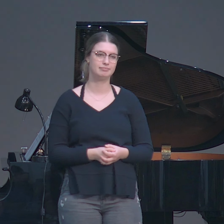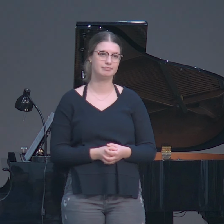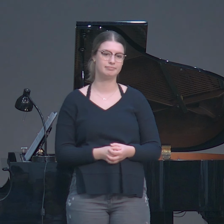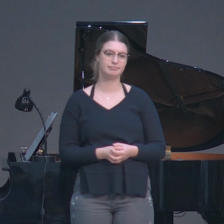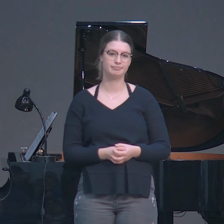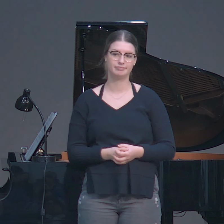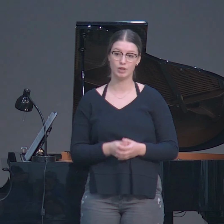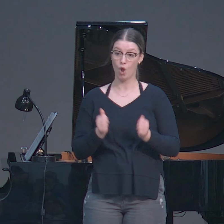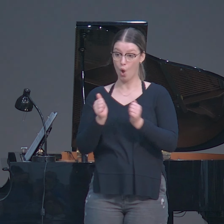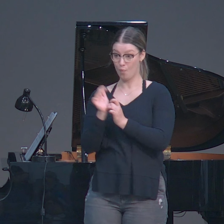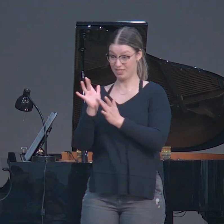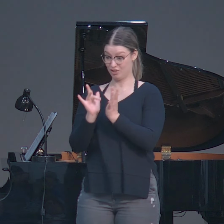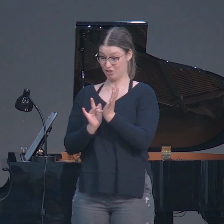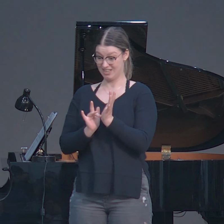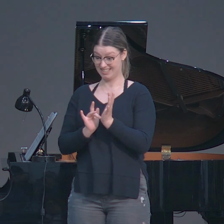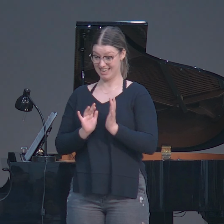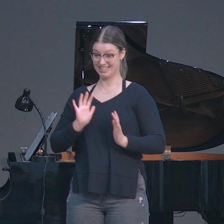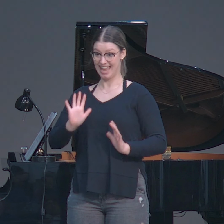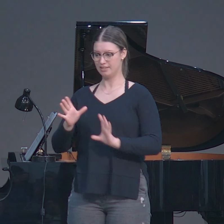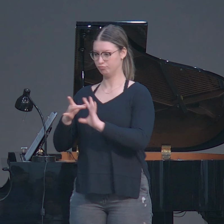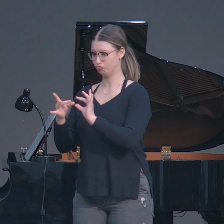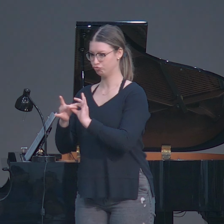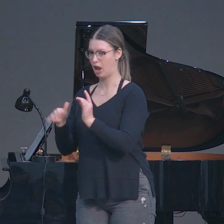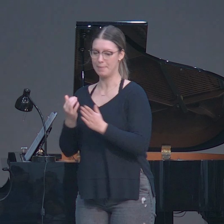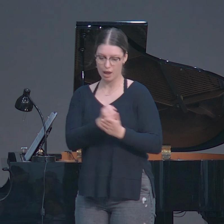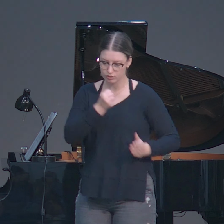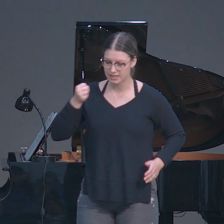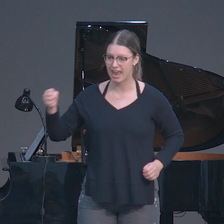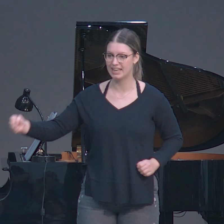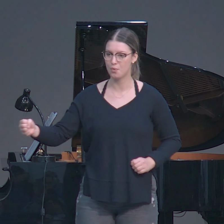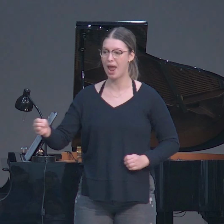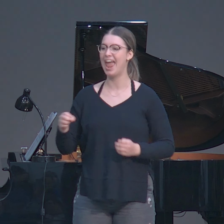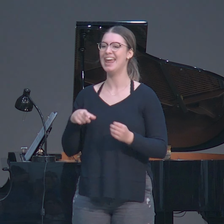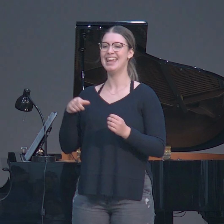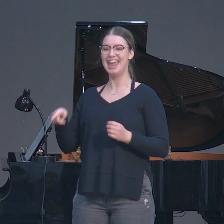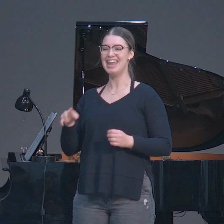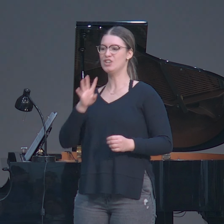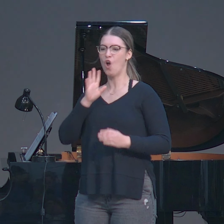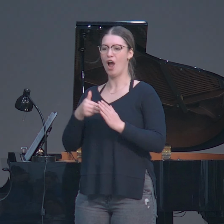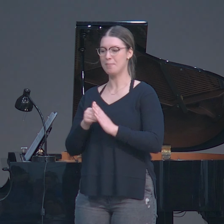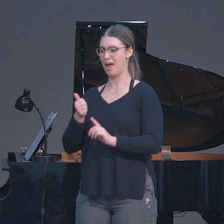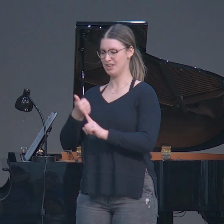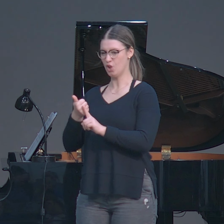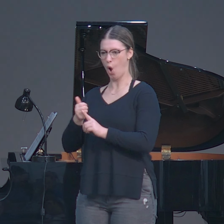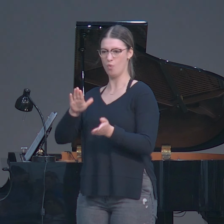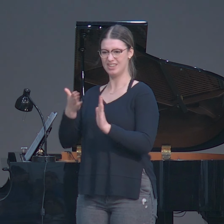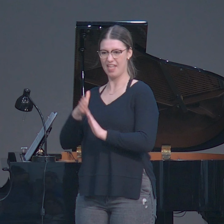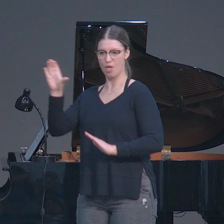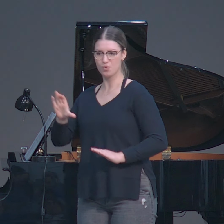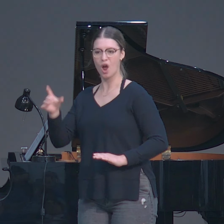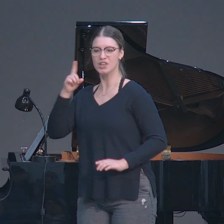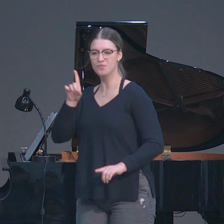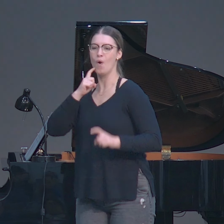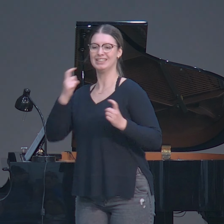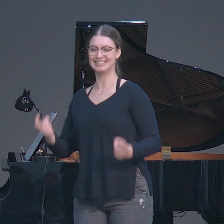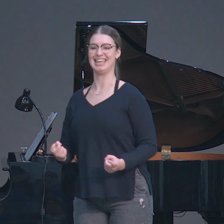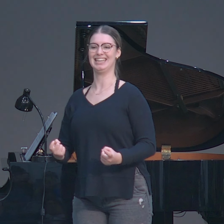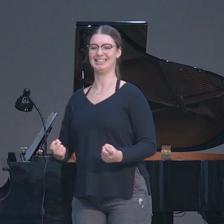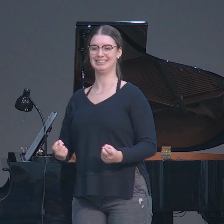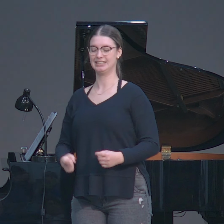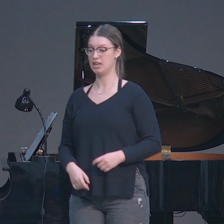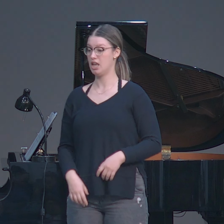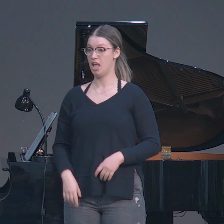With his words, Jesus is foreshadowing his own death on the cross for sin. He will be